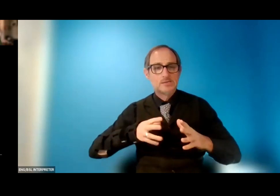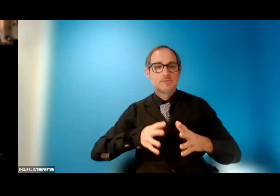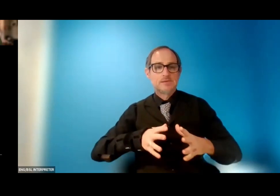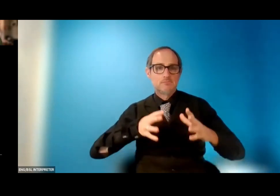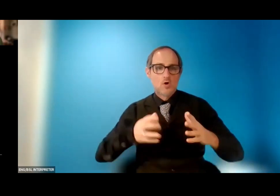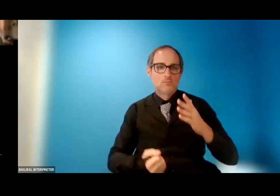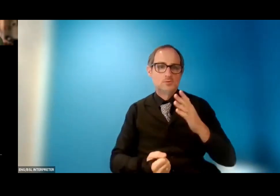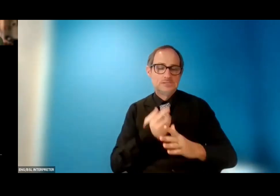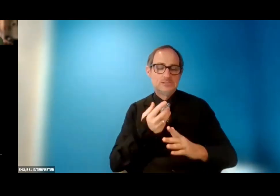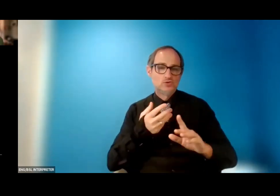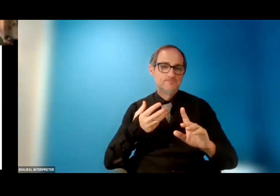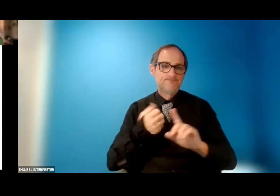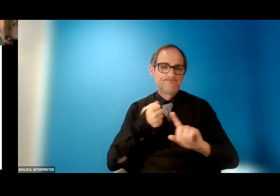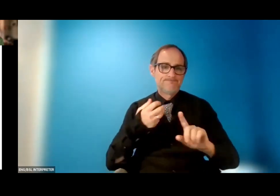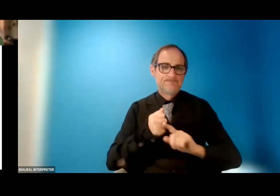in our place.